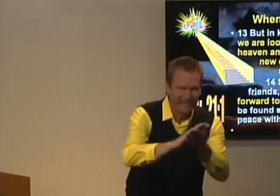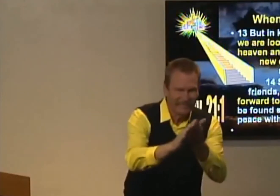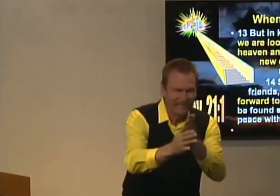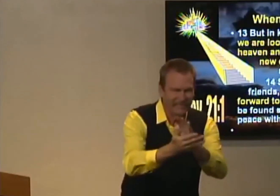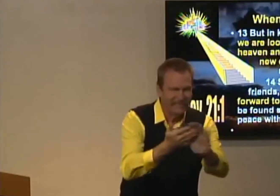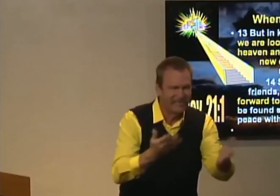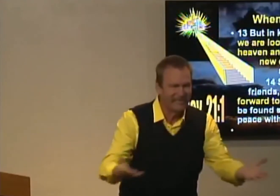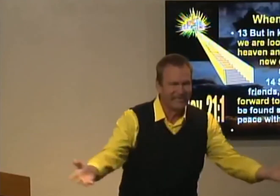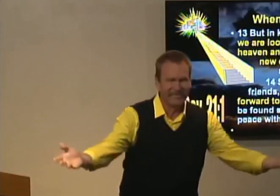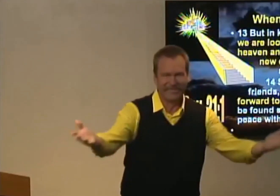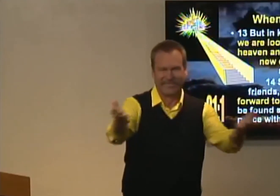it.